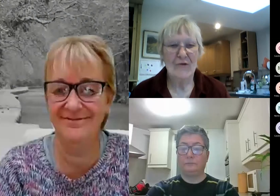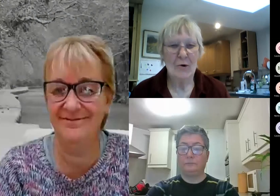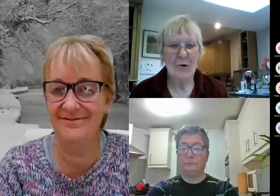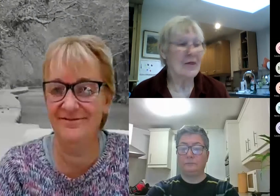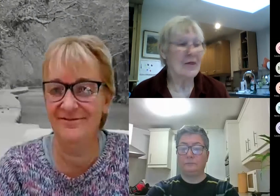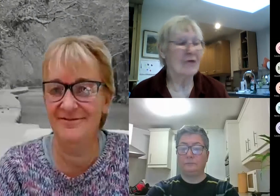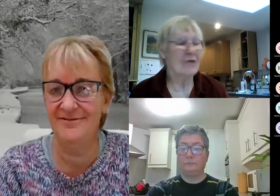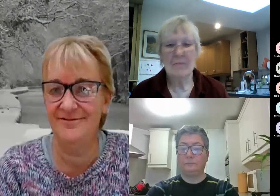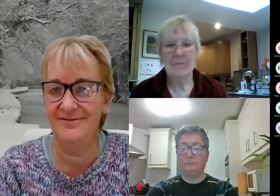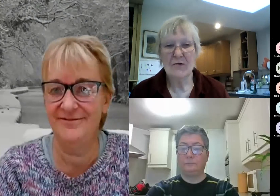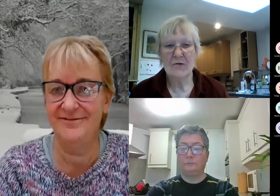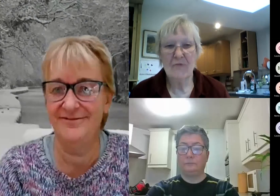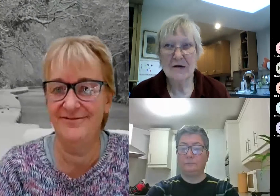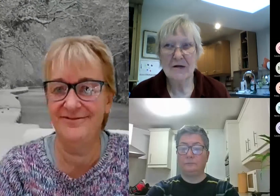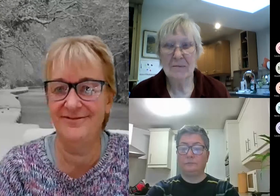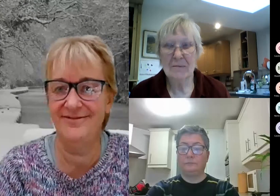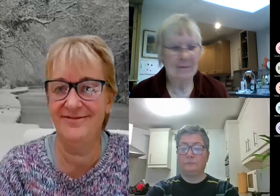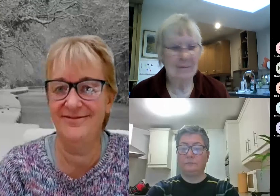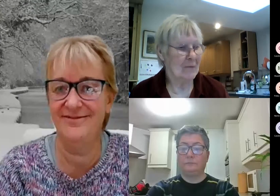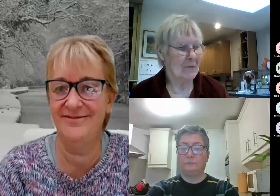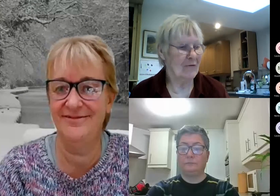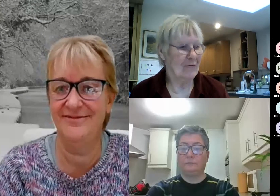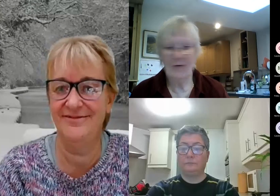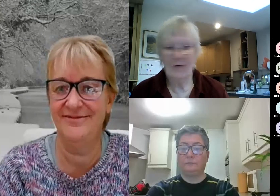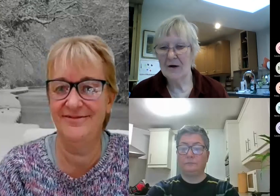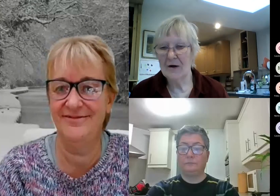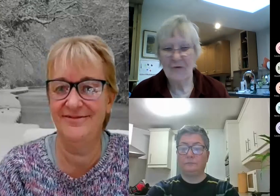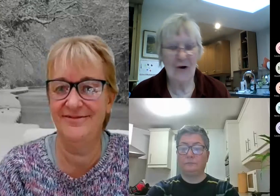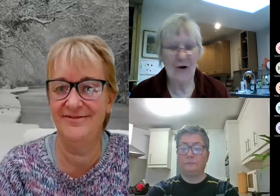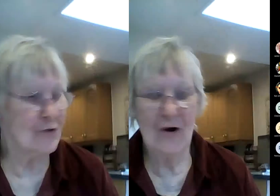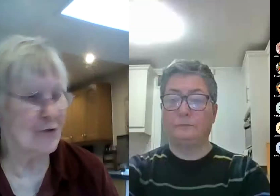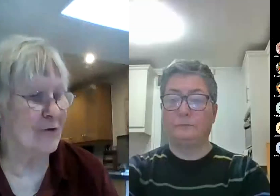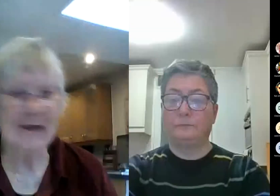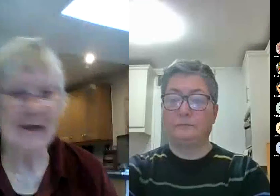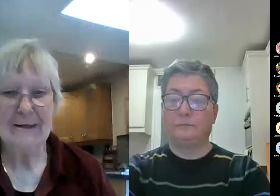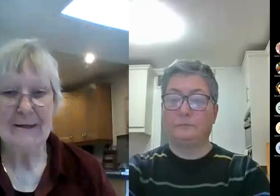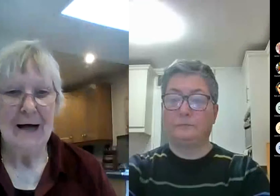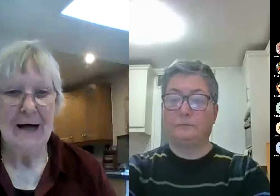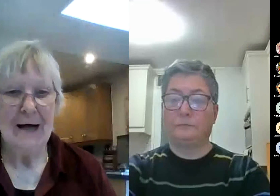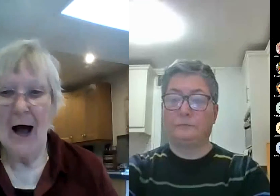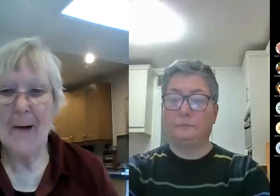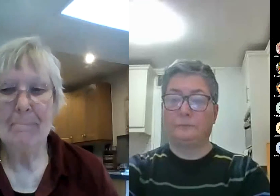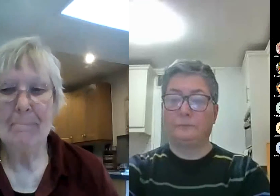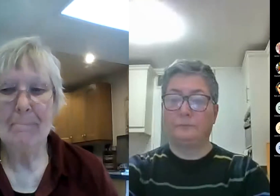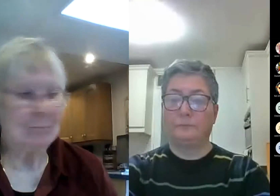Thank you, everybody, and thank you very much for inviting me. I feel very, very honoured, really.